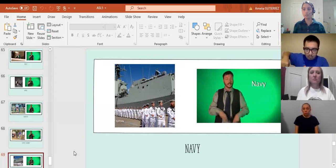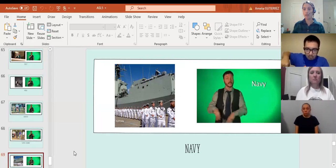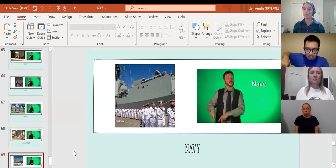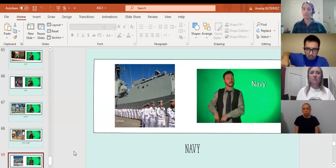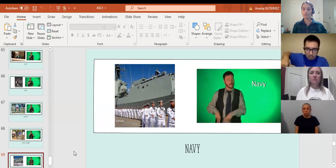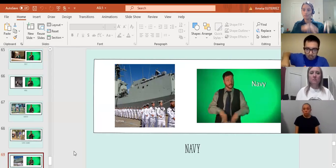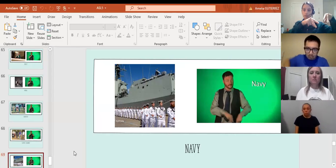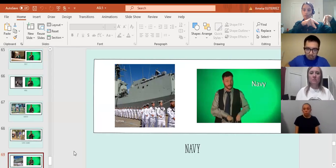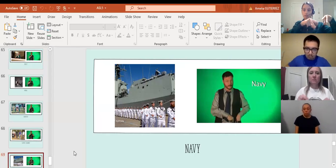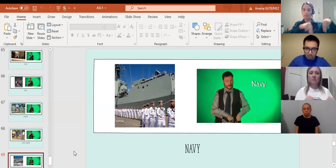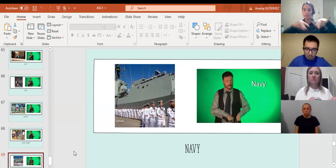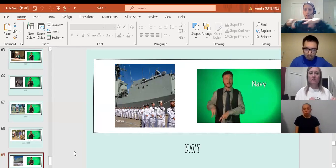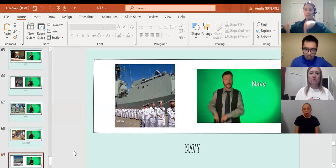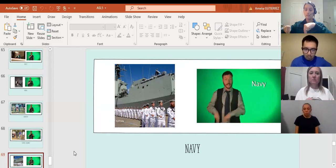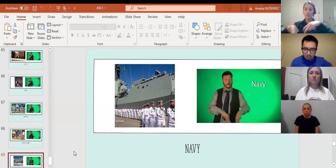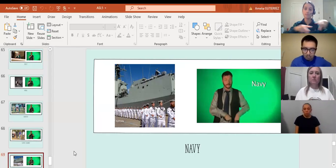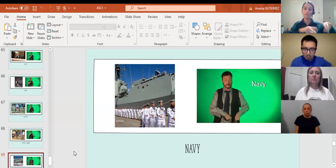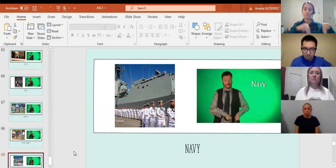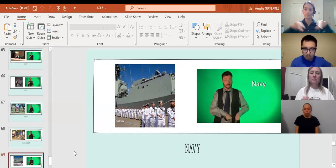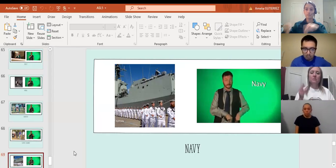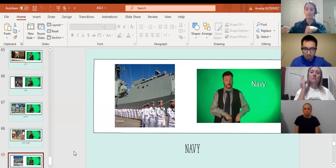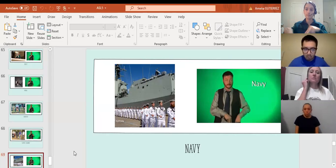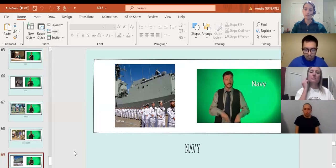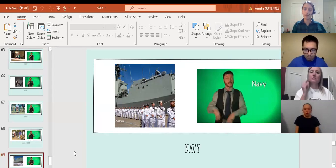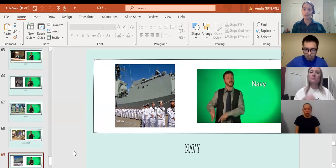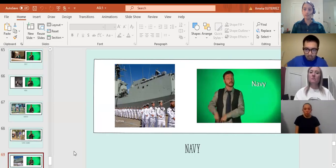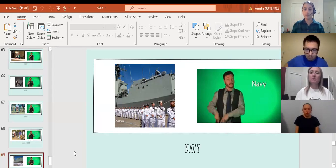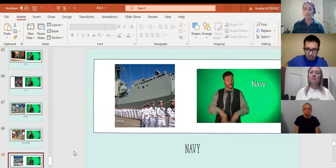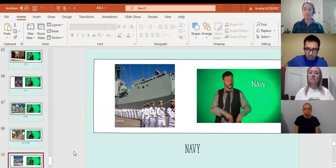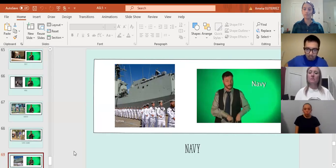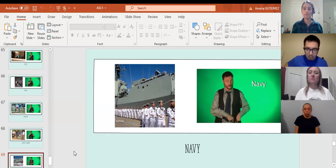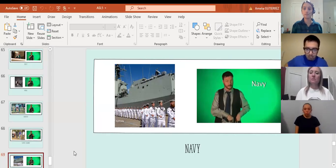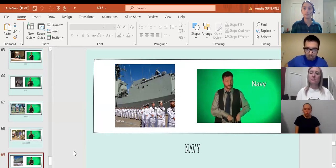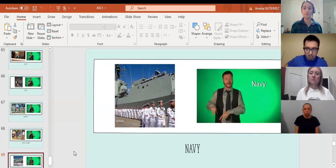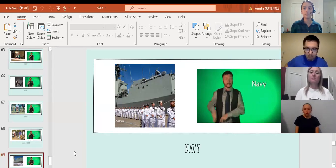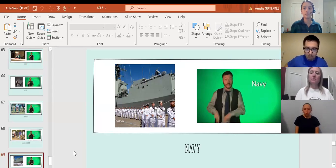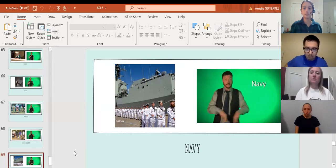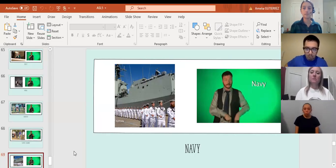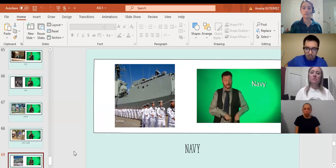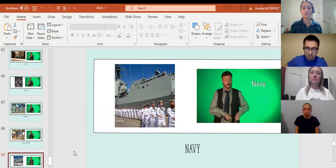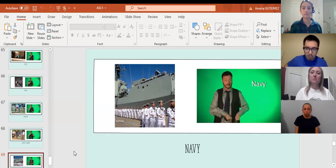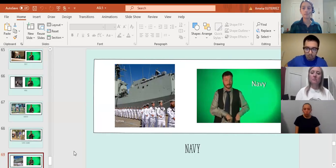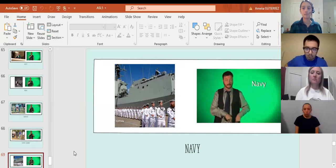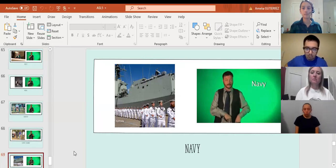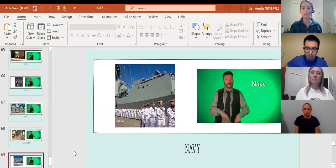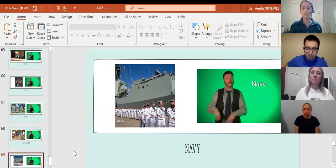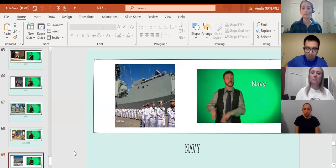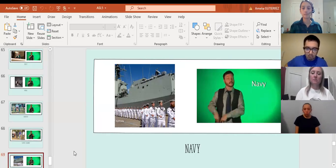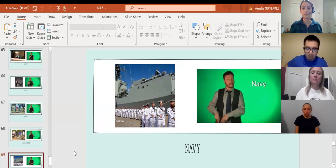towards his pants. Navy. It's kind of the same movement that we did for clip-on